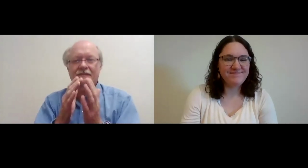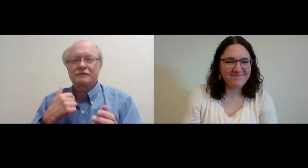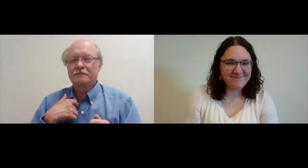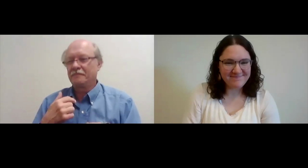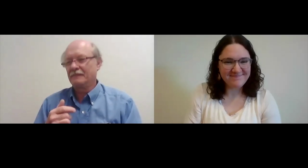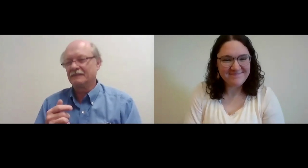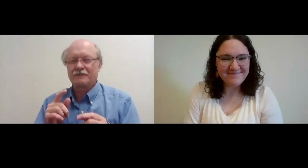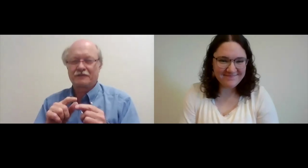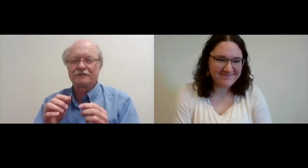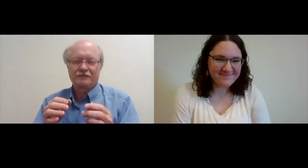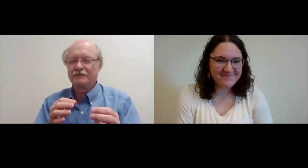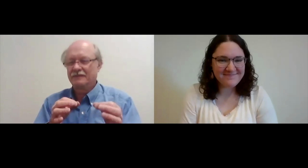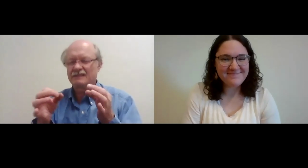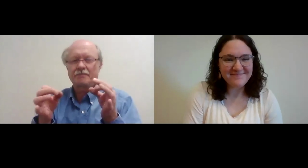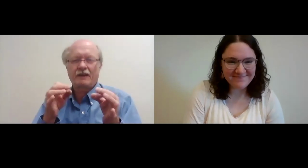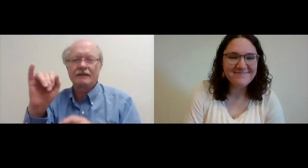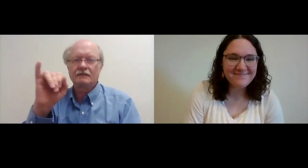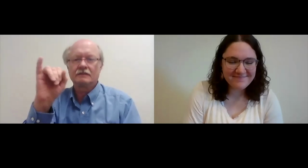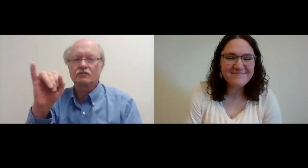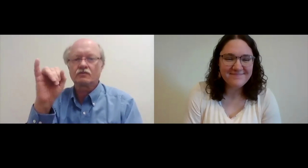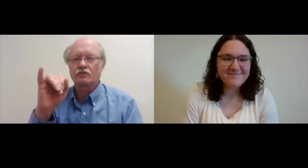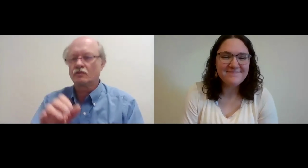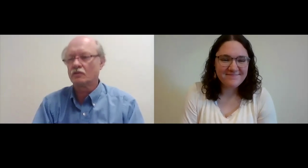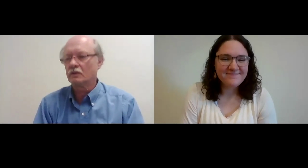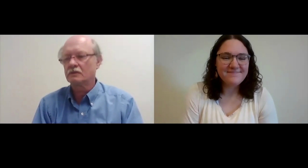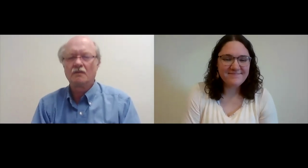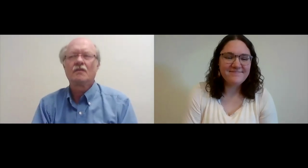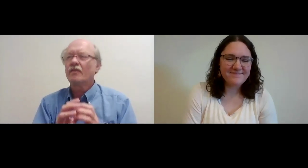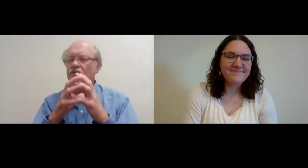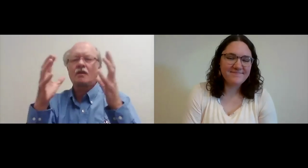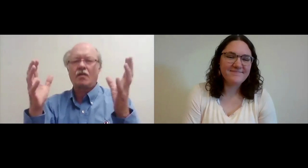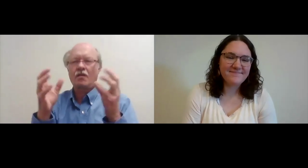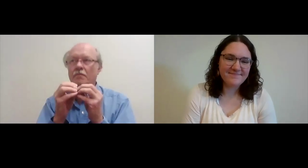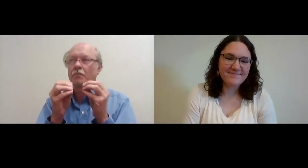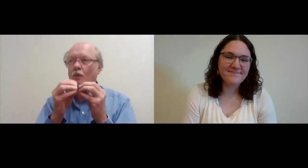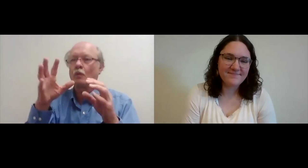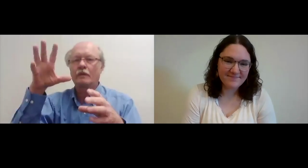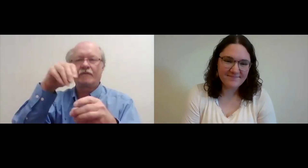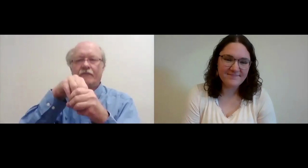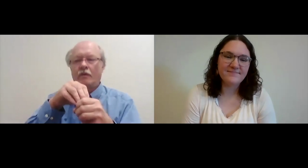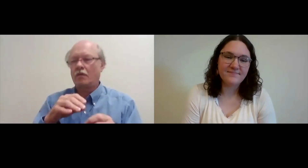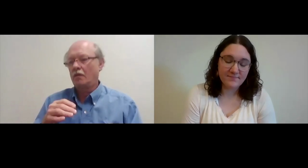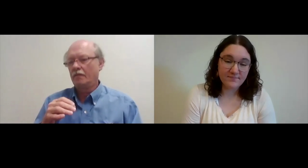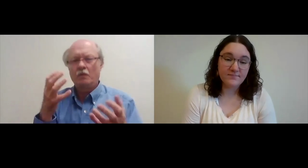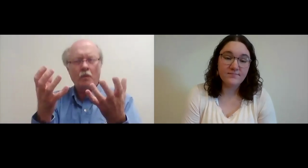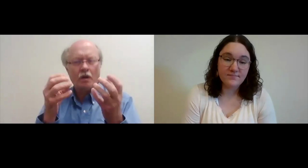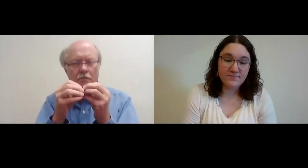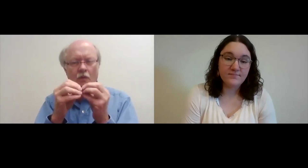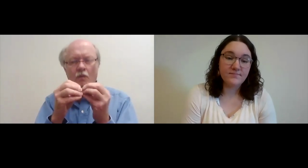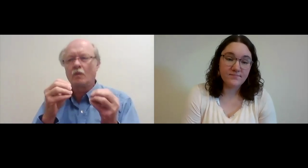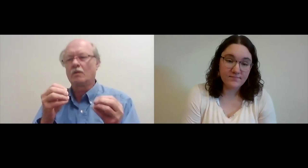You're getting close to retirement, right? Yes, I will be retiring on December